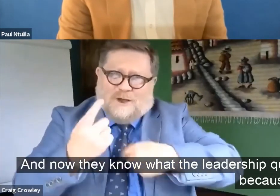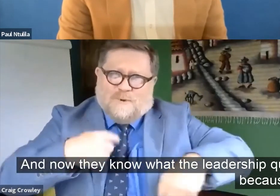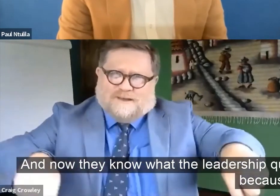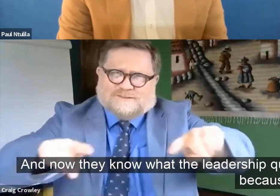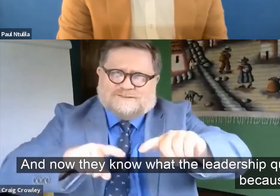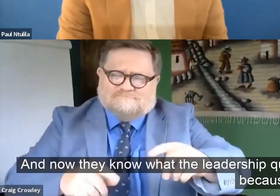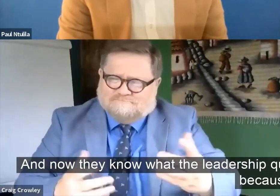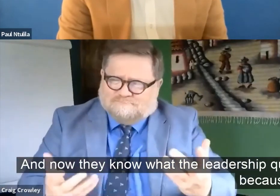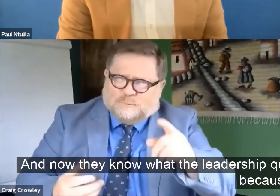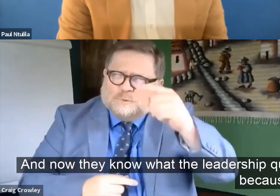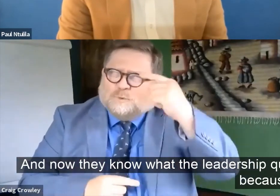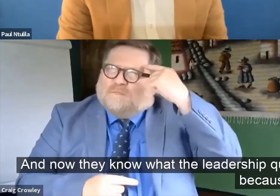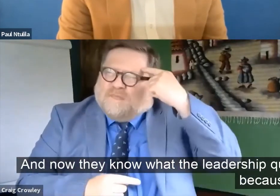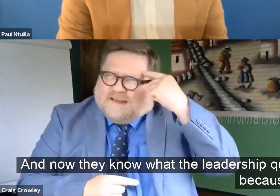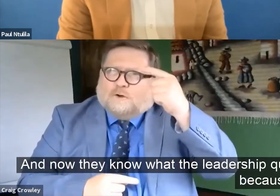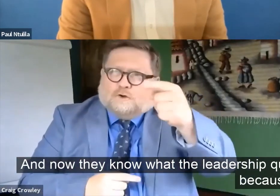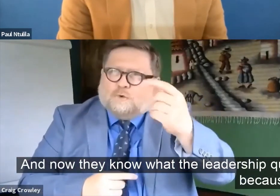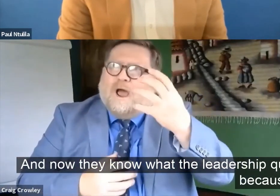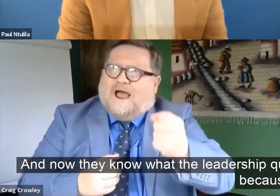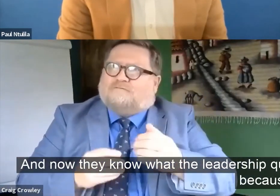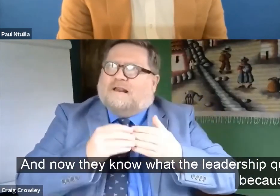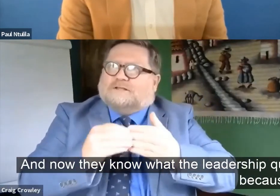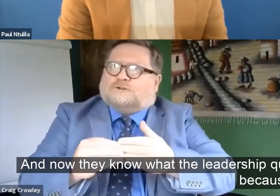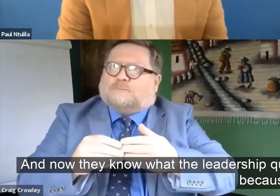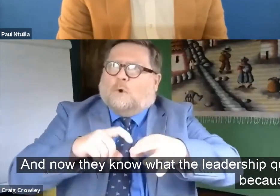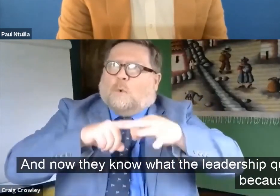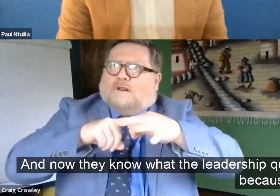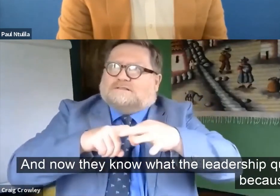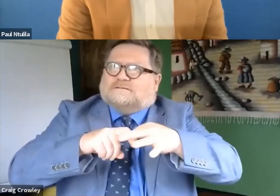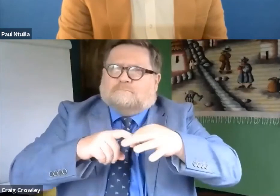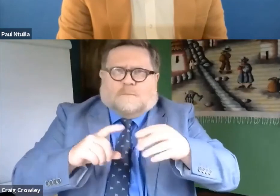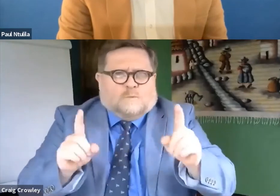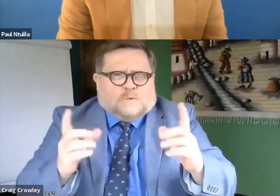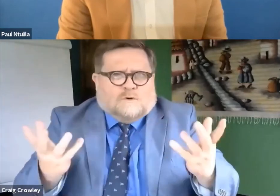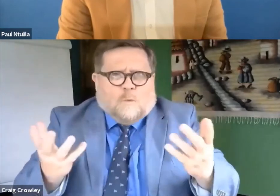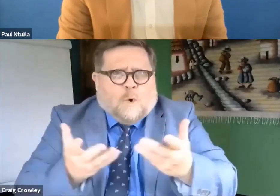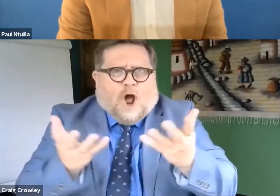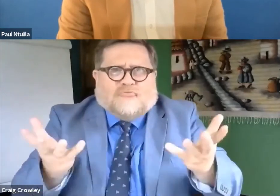leadership qualities are. So could you share those with us? Because I think,